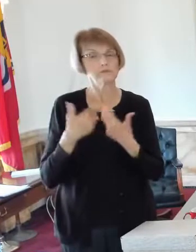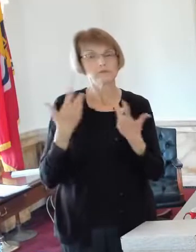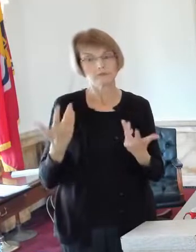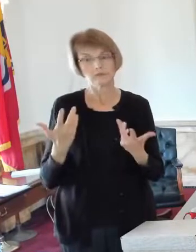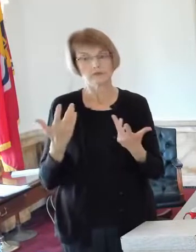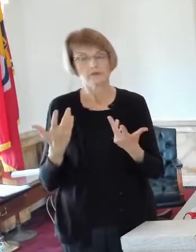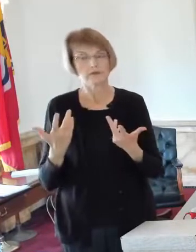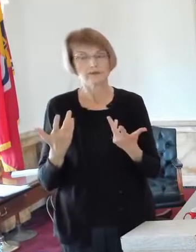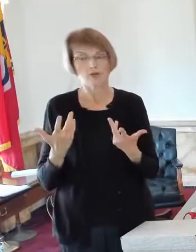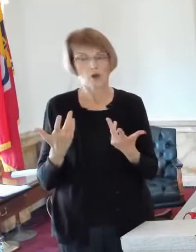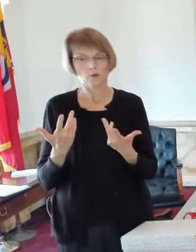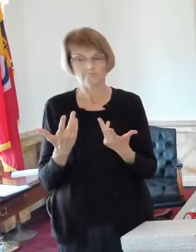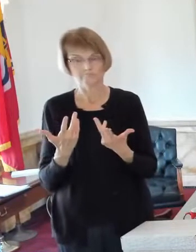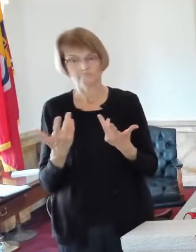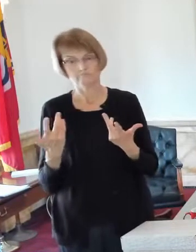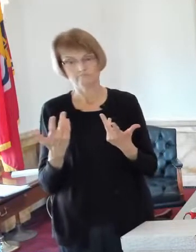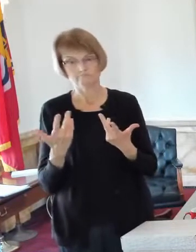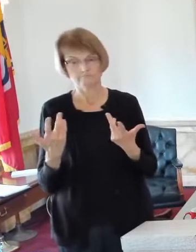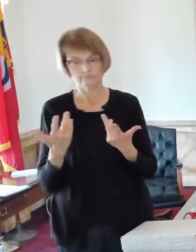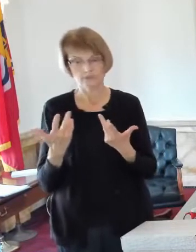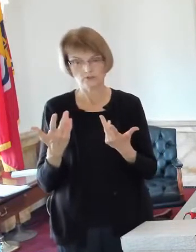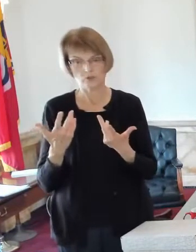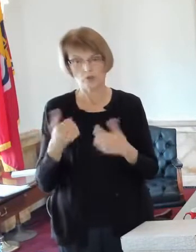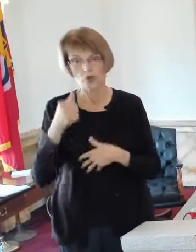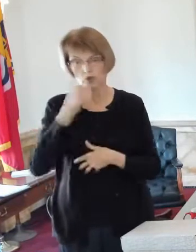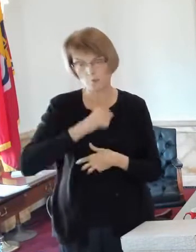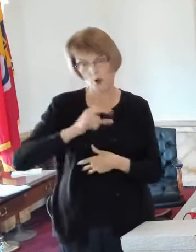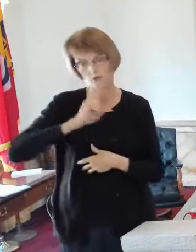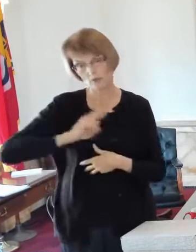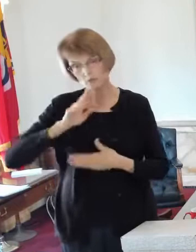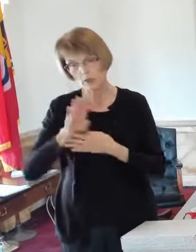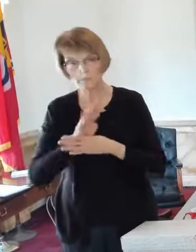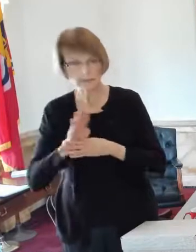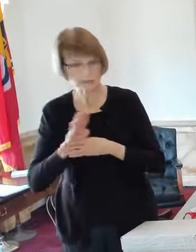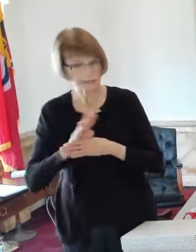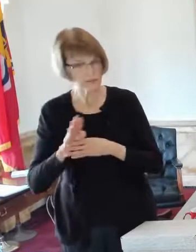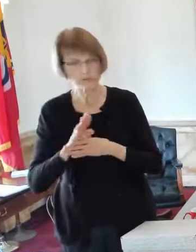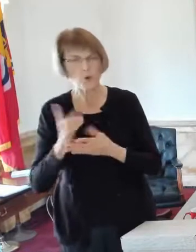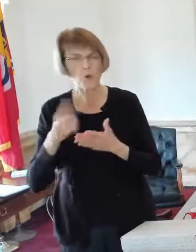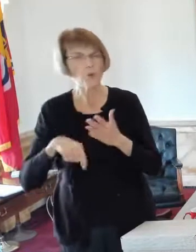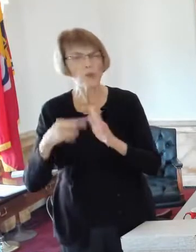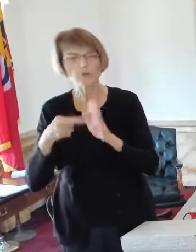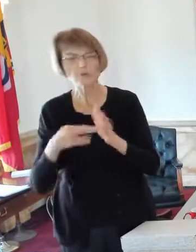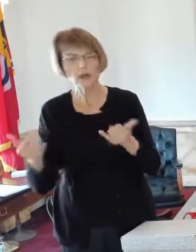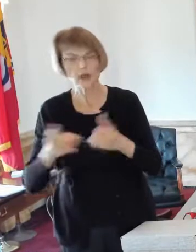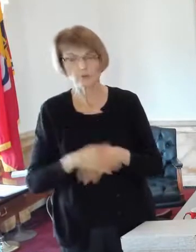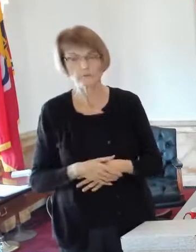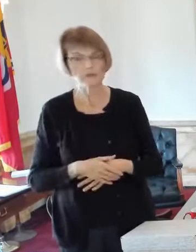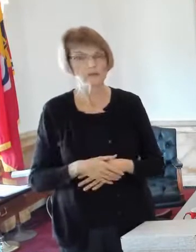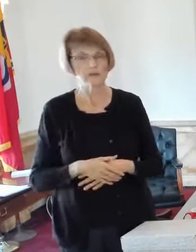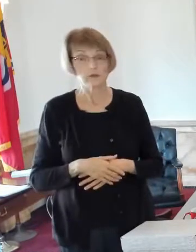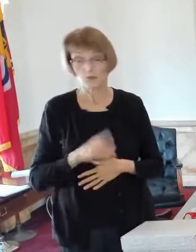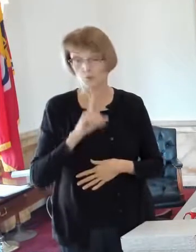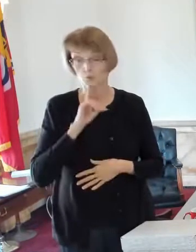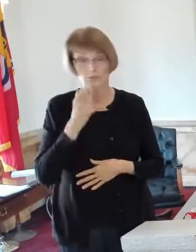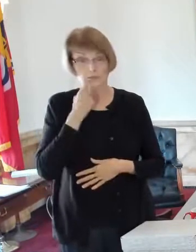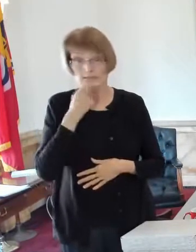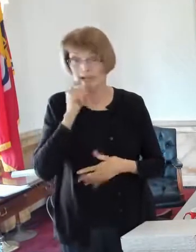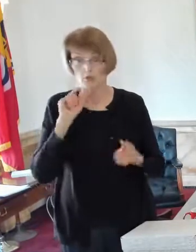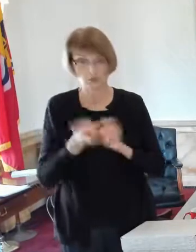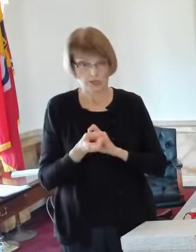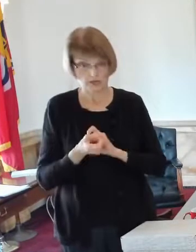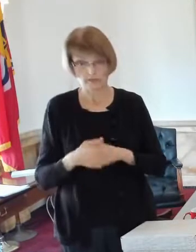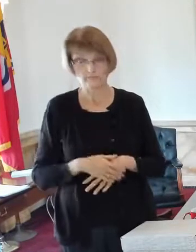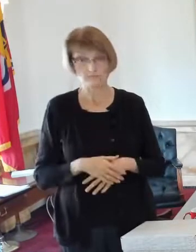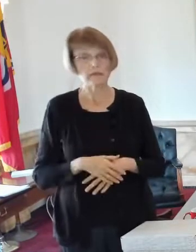current restrictions for bars and restaurants and businesses in the city? Well, Kaylee, they haven't changed much recently. You have to